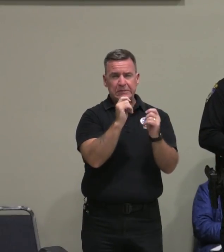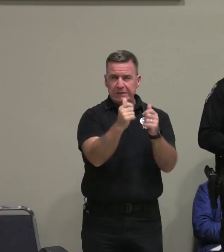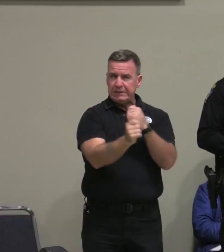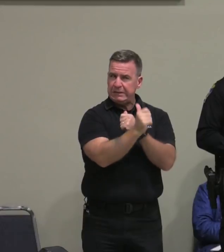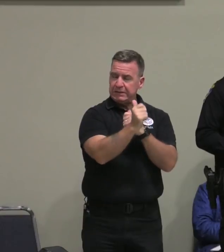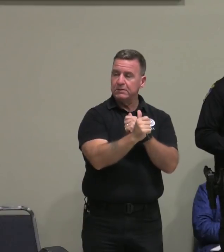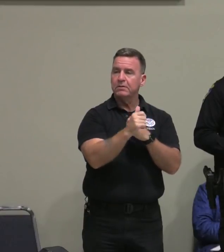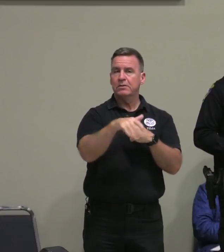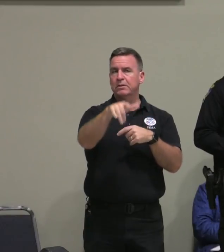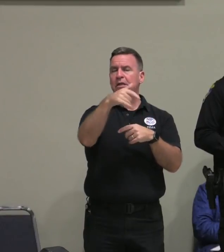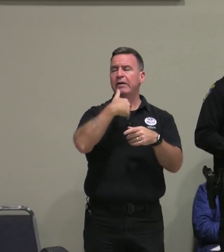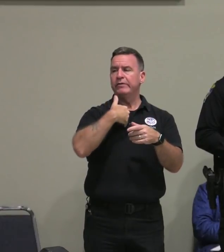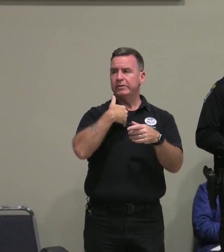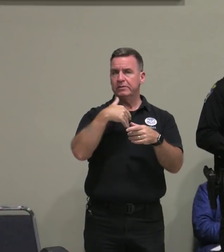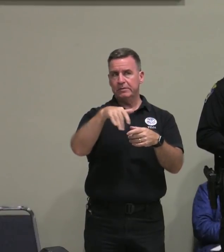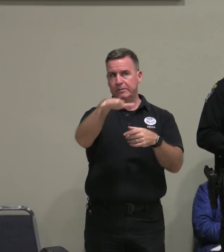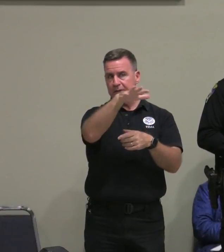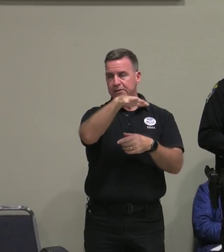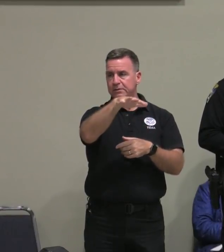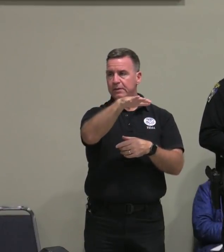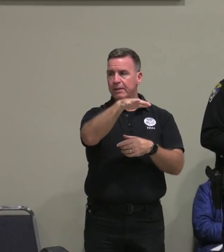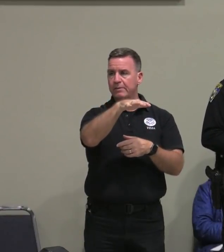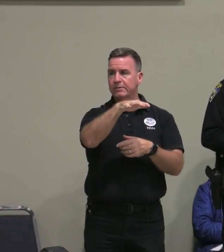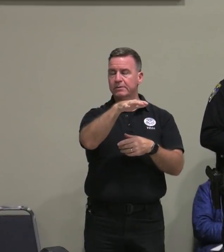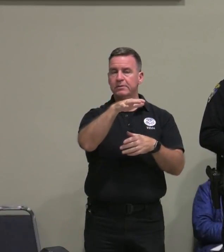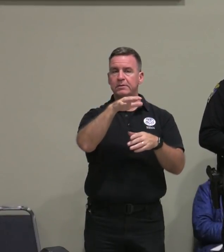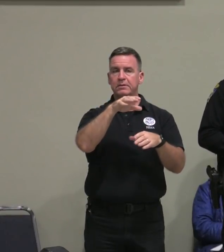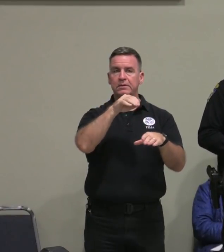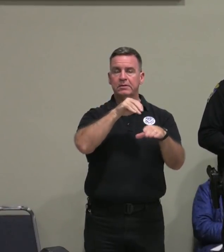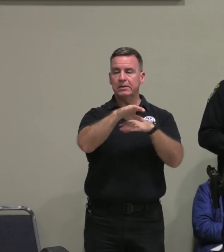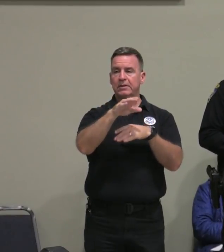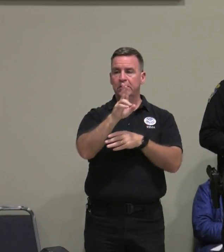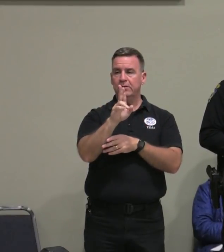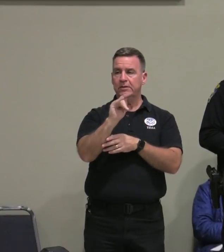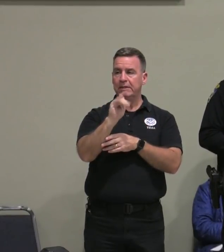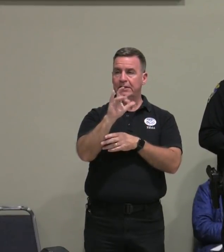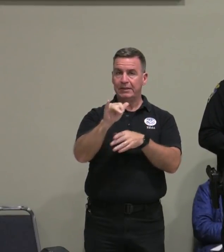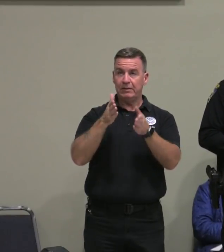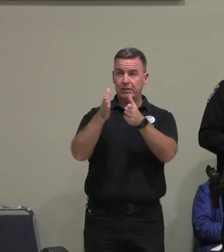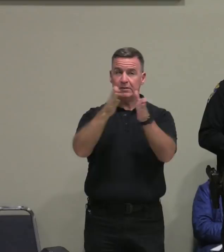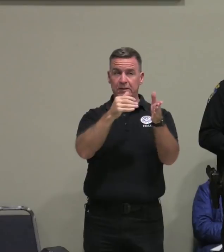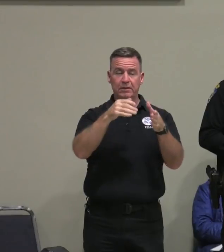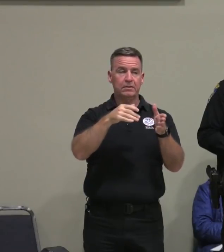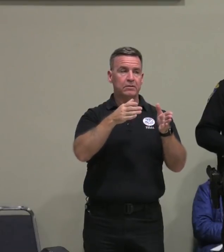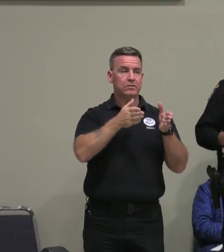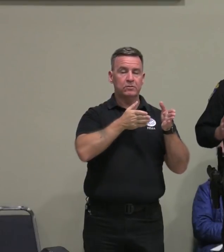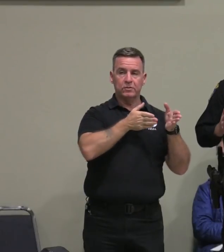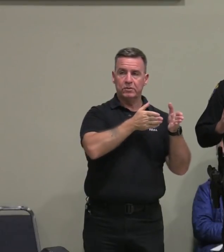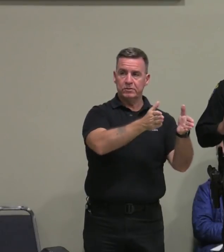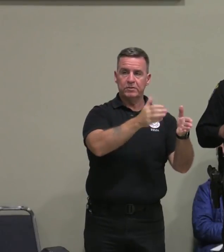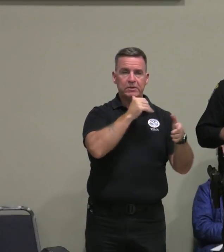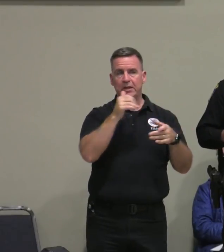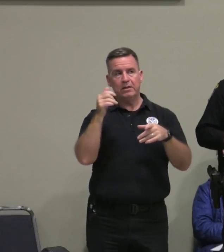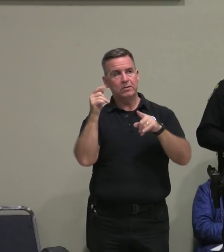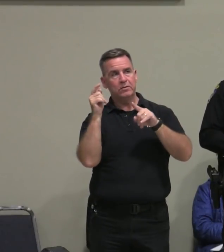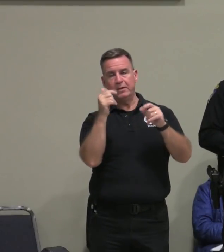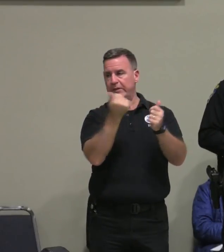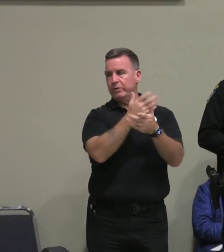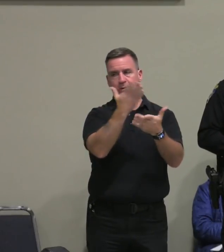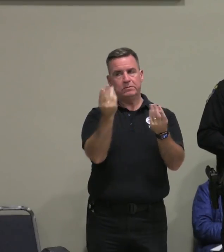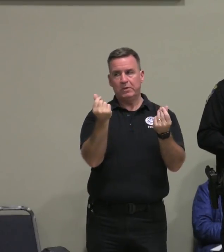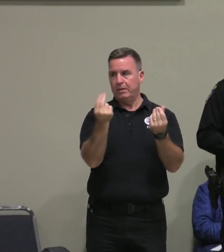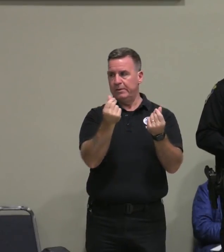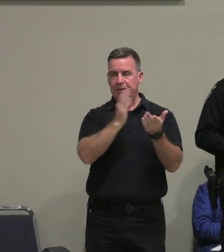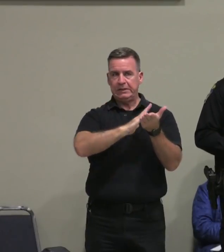those are areas that directly impact the utility right-of-ways and the public right-of-ways. So we're not going on to everybody's